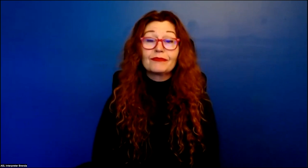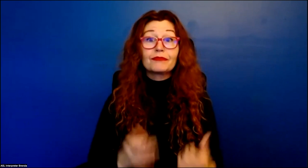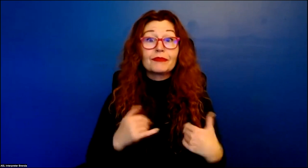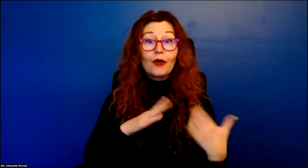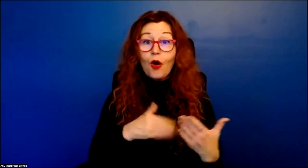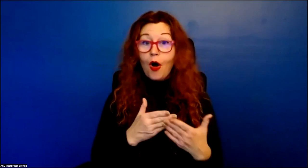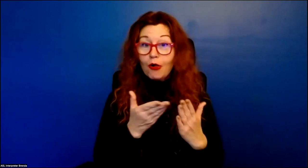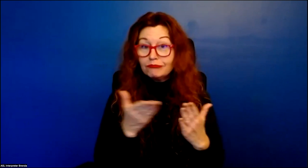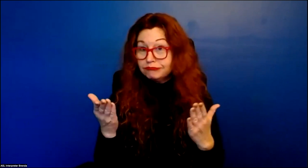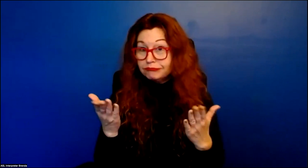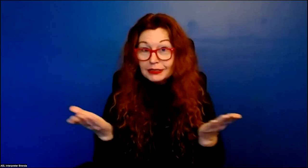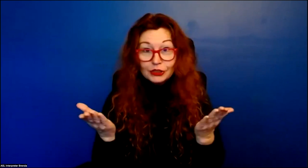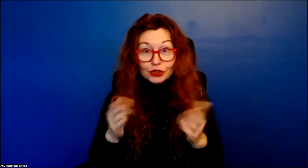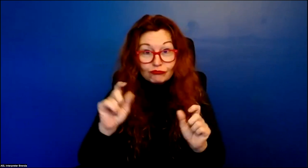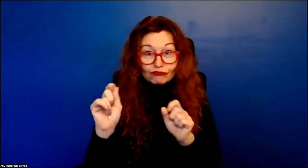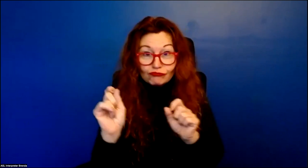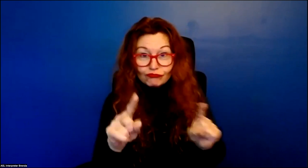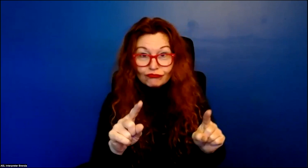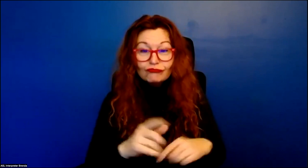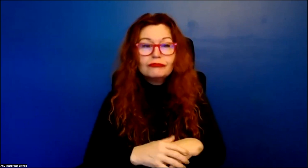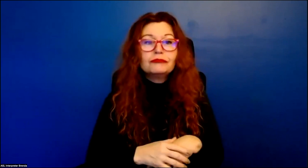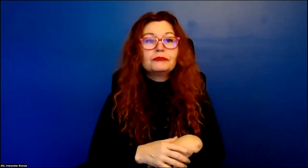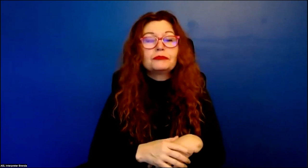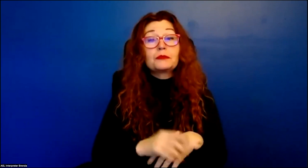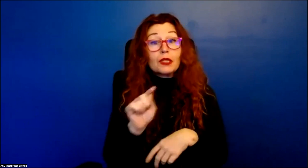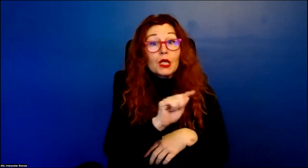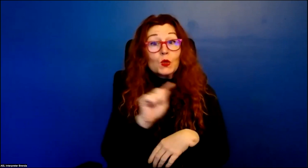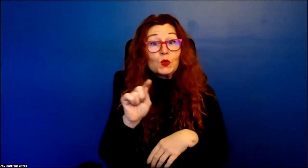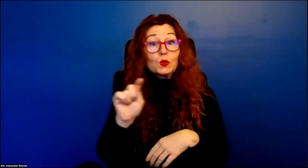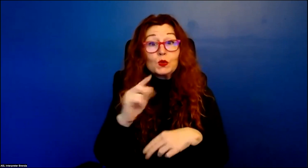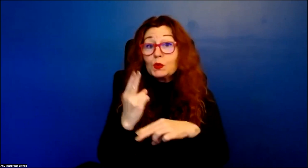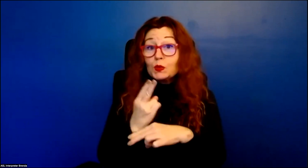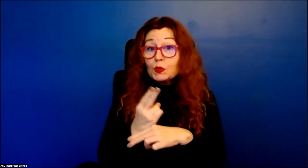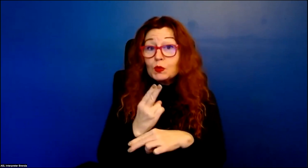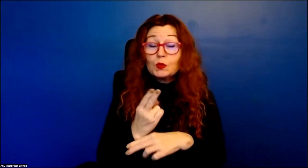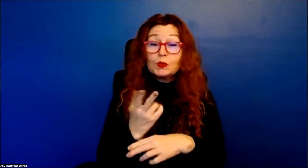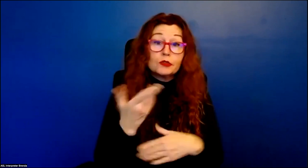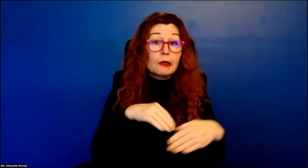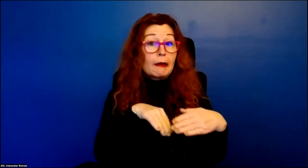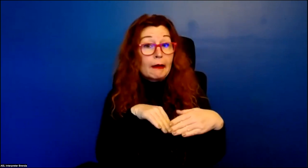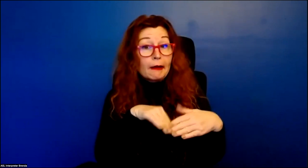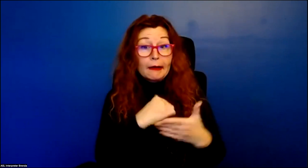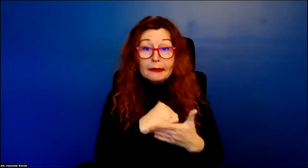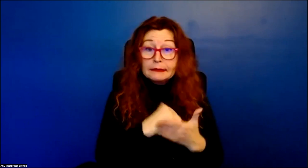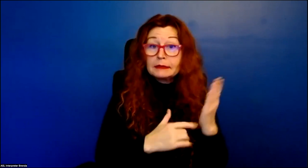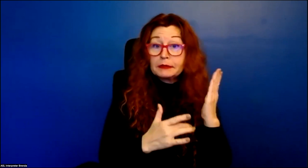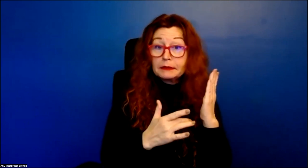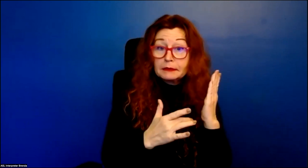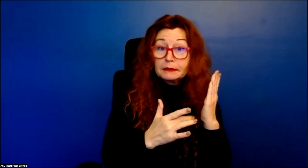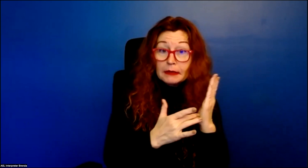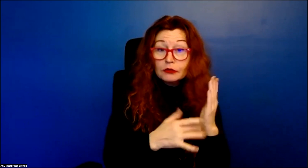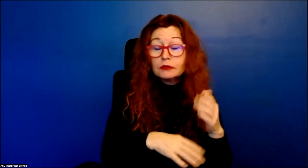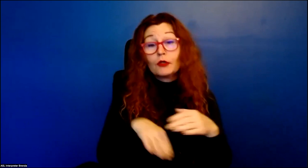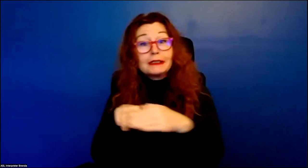again. How do you use either, accessible technology or assistive technology